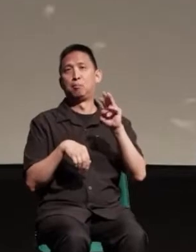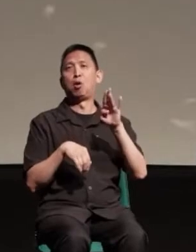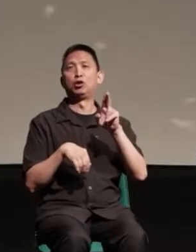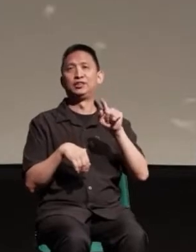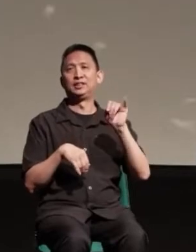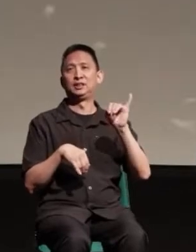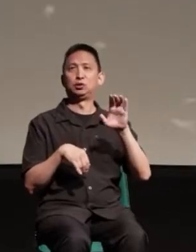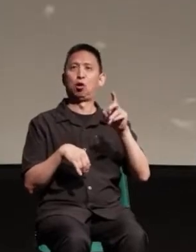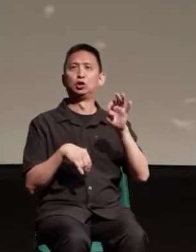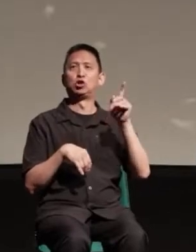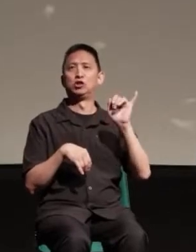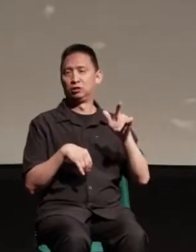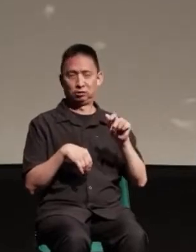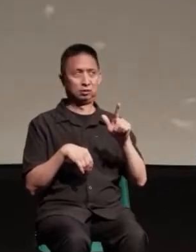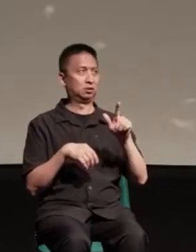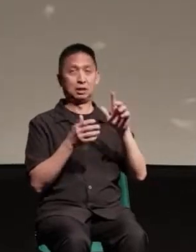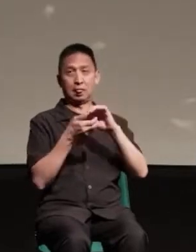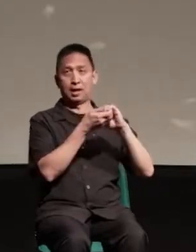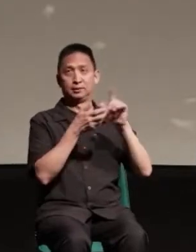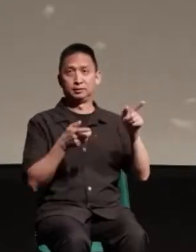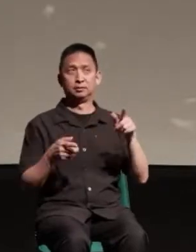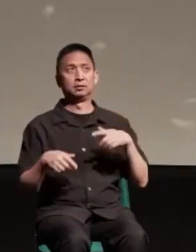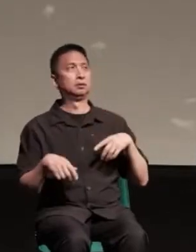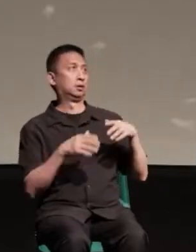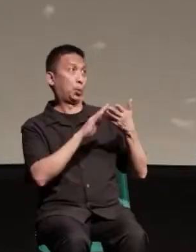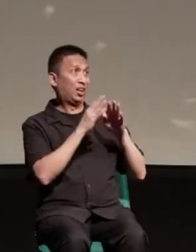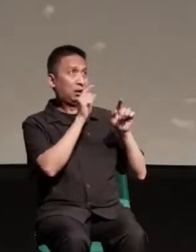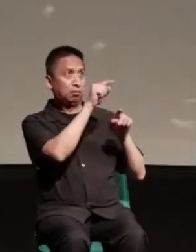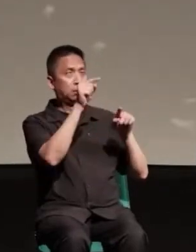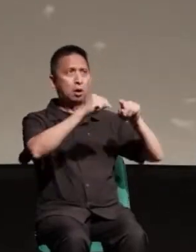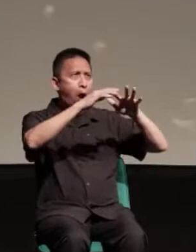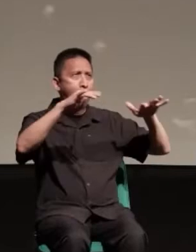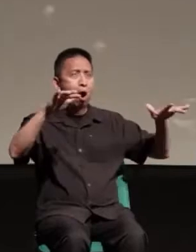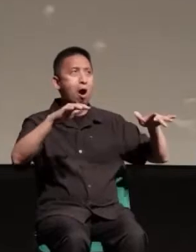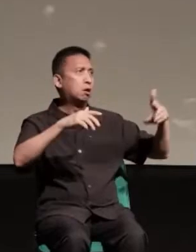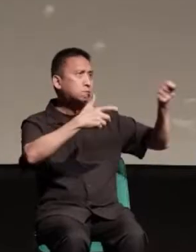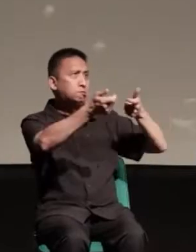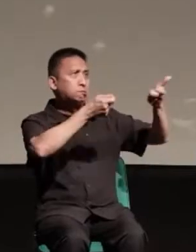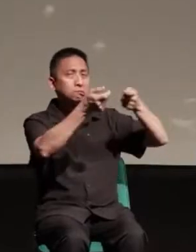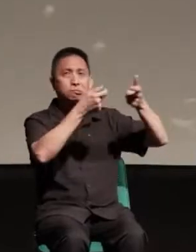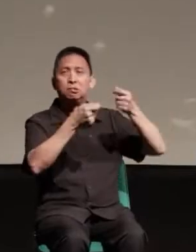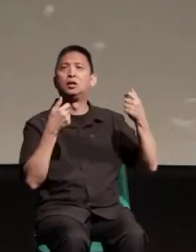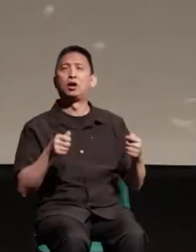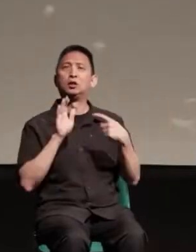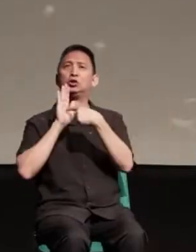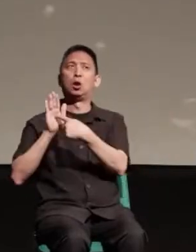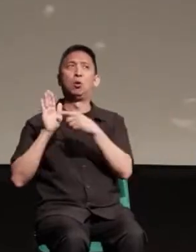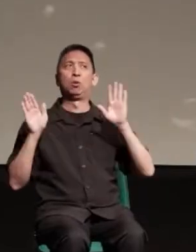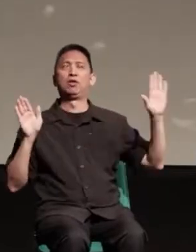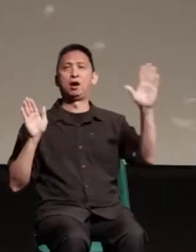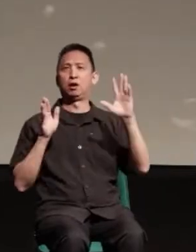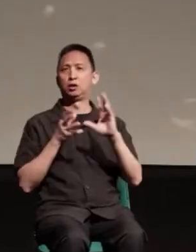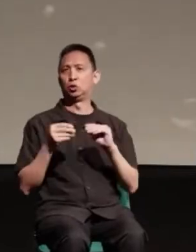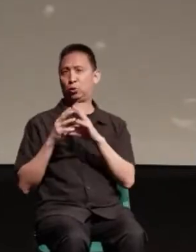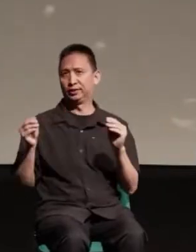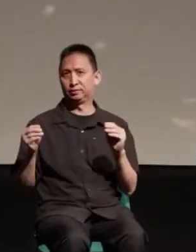we are trying to showcase untold stories from our communities that maybe haven't received the